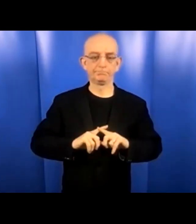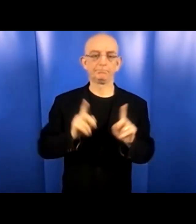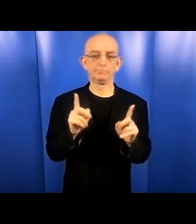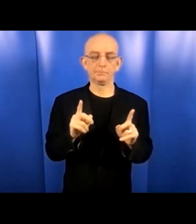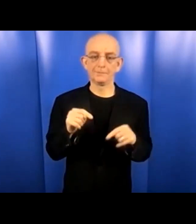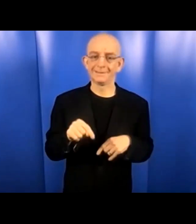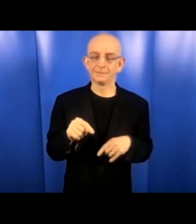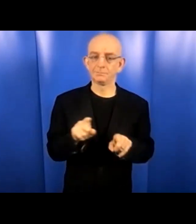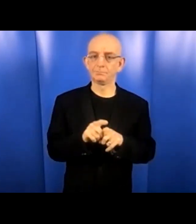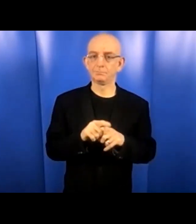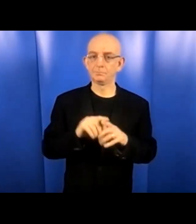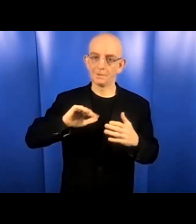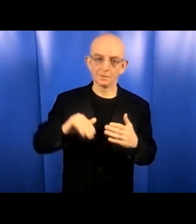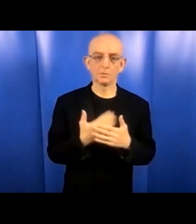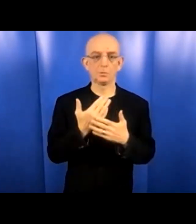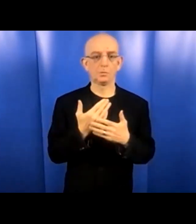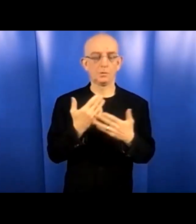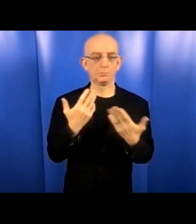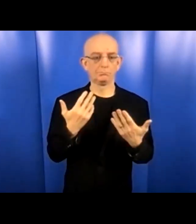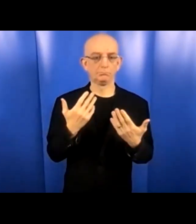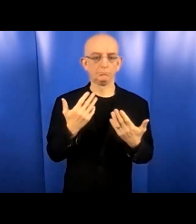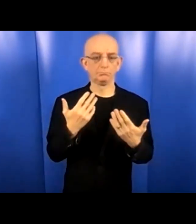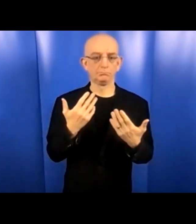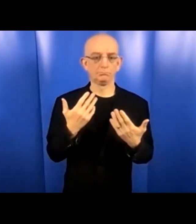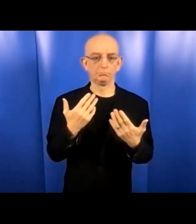are largely invisible, and